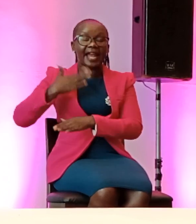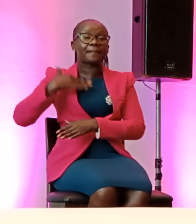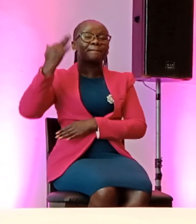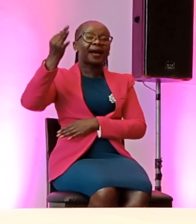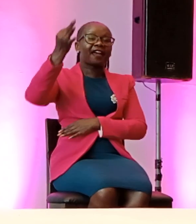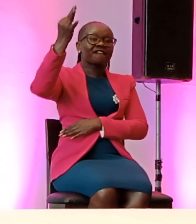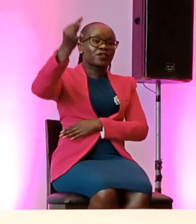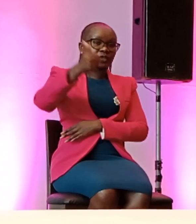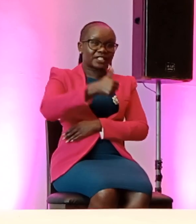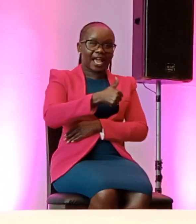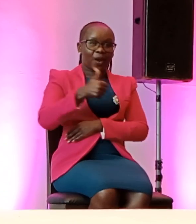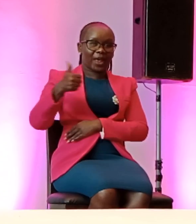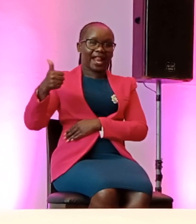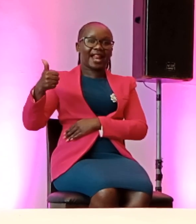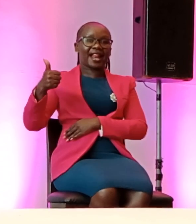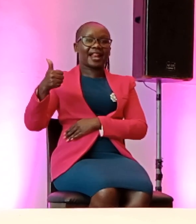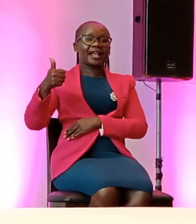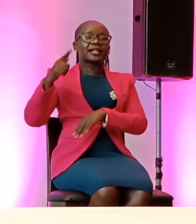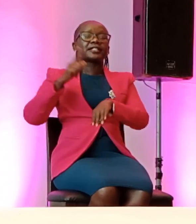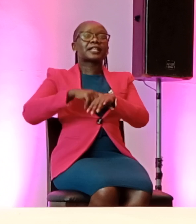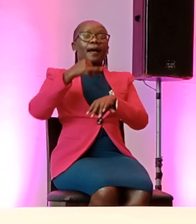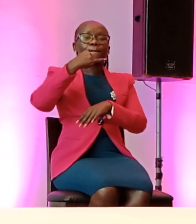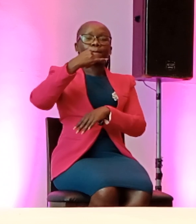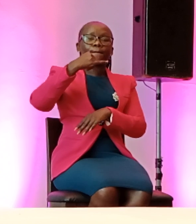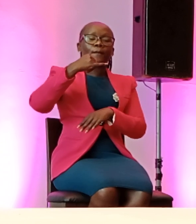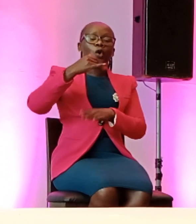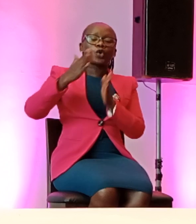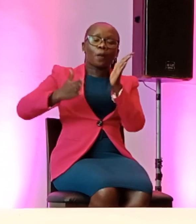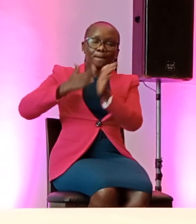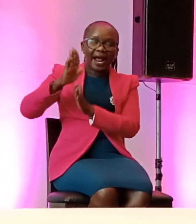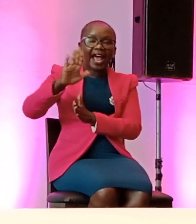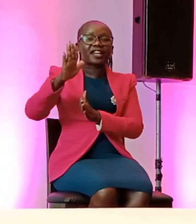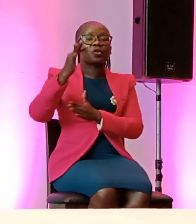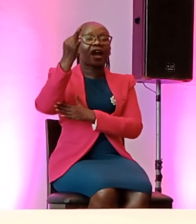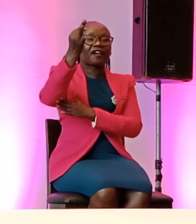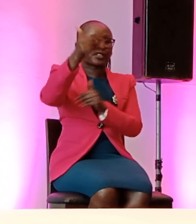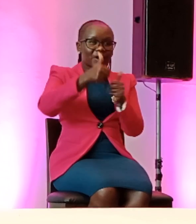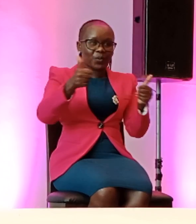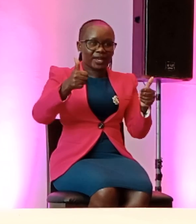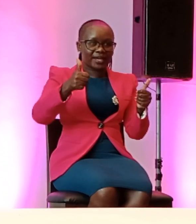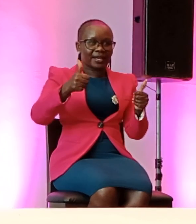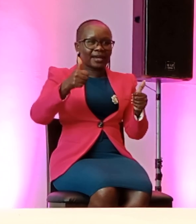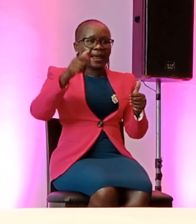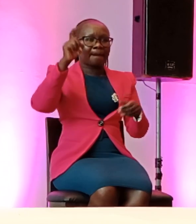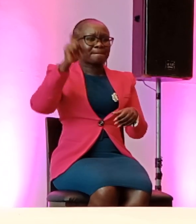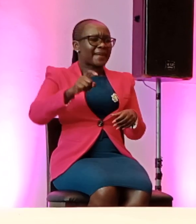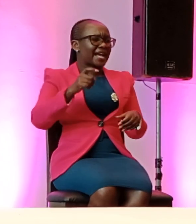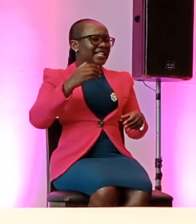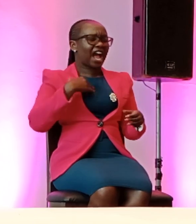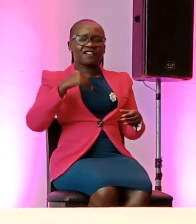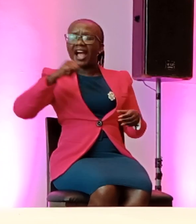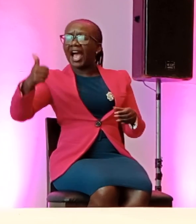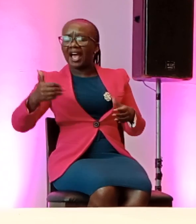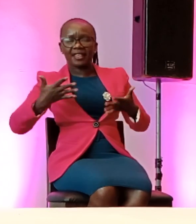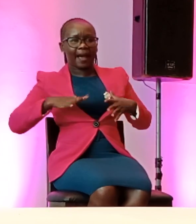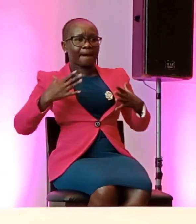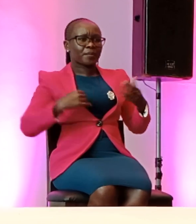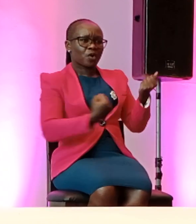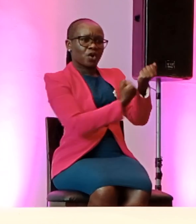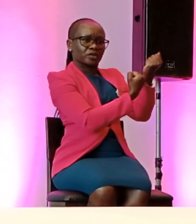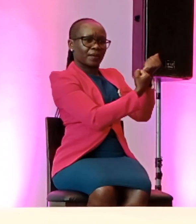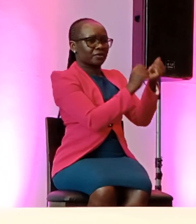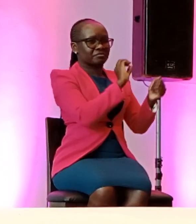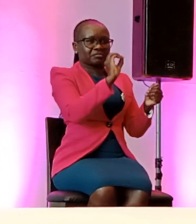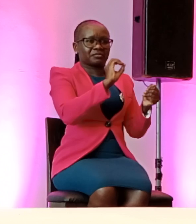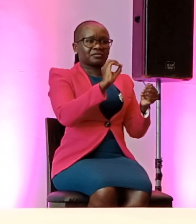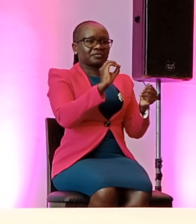headed to. And when you design where you are headed to, you do not have a choreographer, you don't have a photographer,